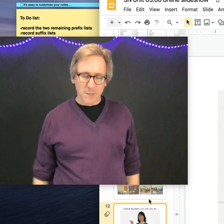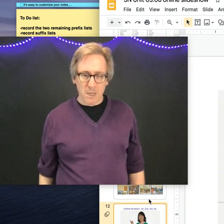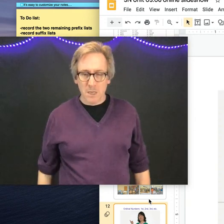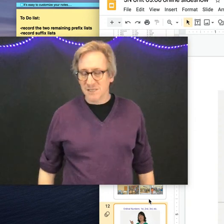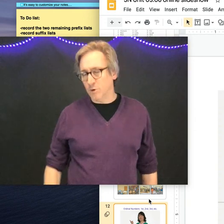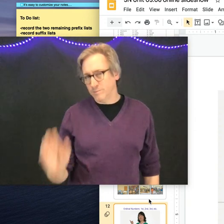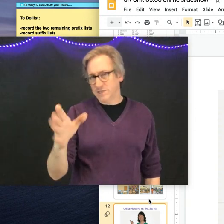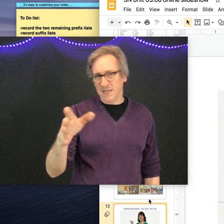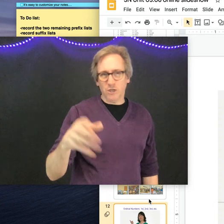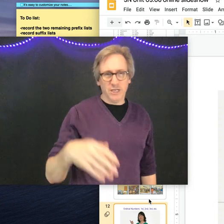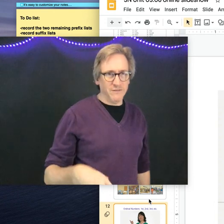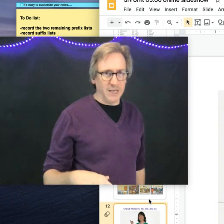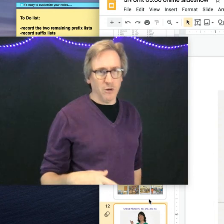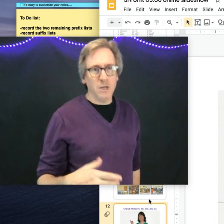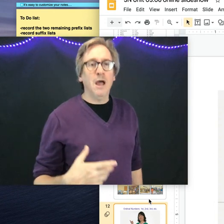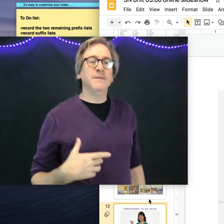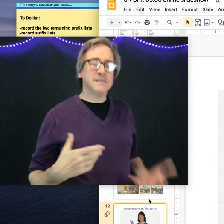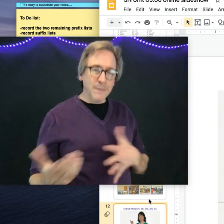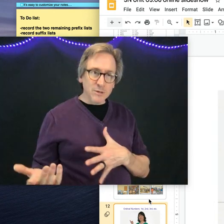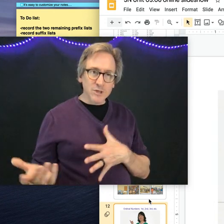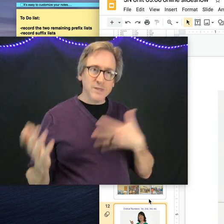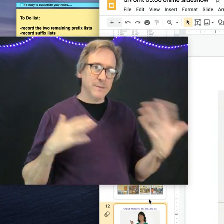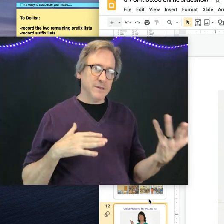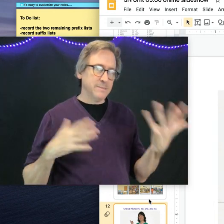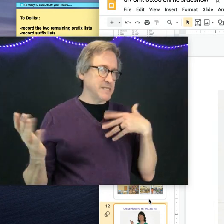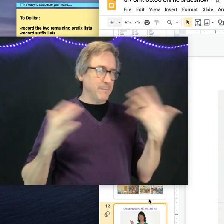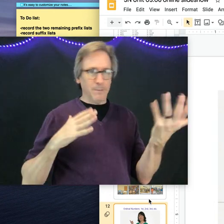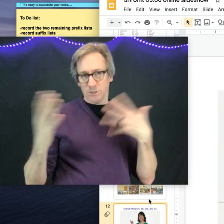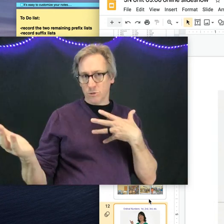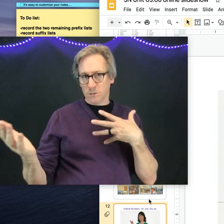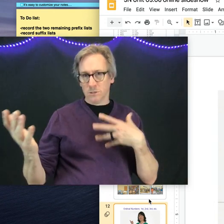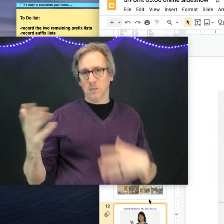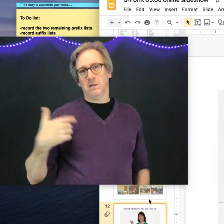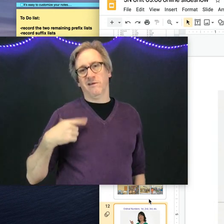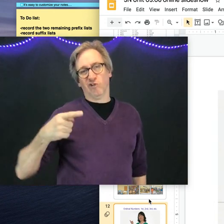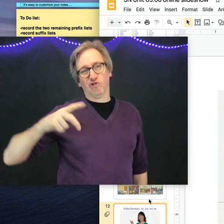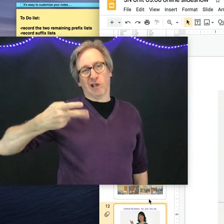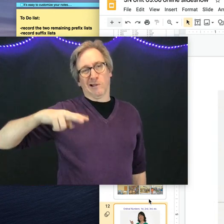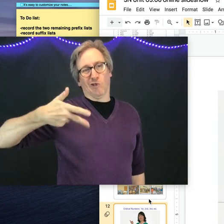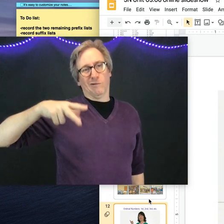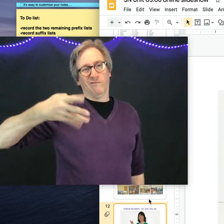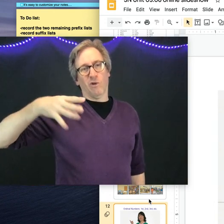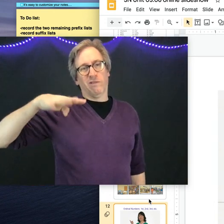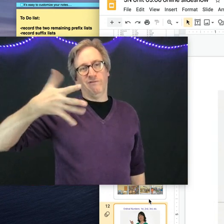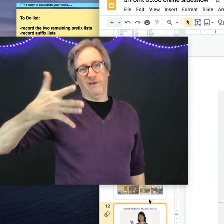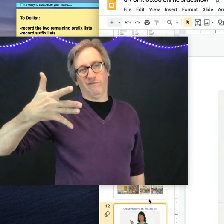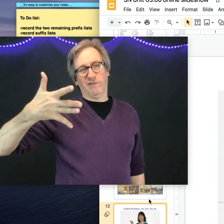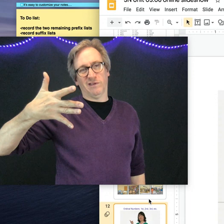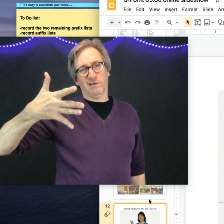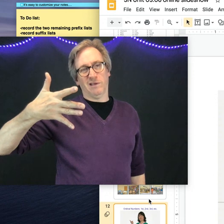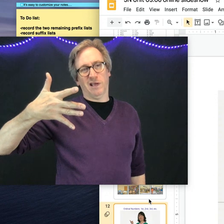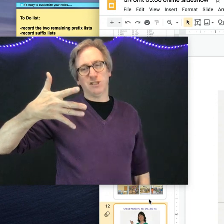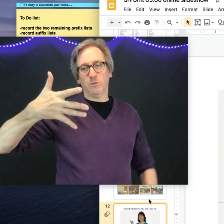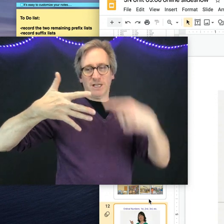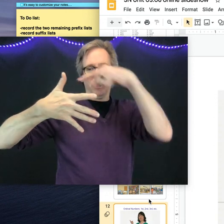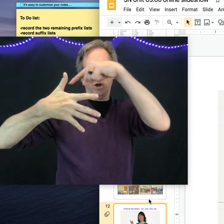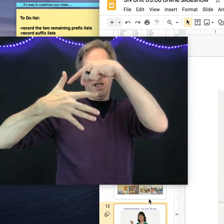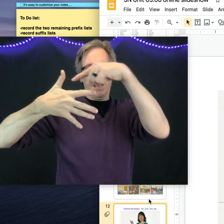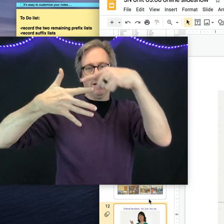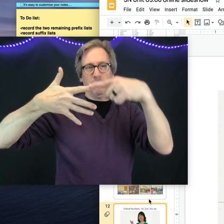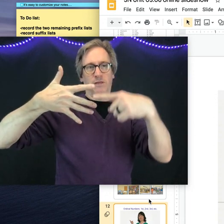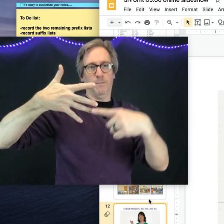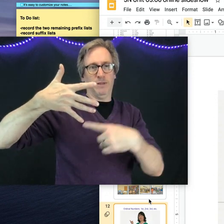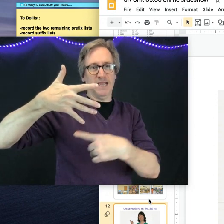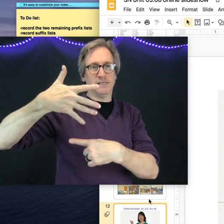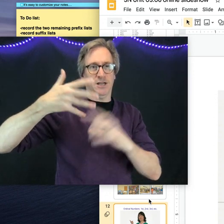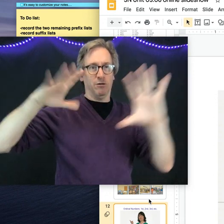need. So take a look at the video. Some people do it, some people don't. Fourth, fifth. It's almost like you're looking